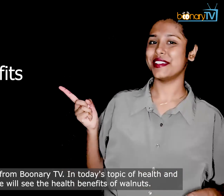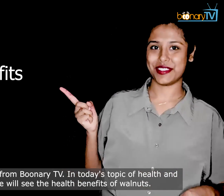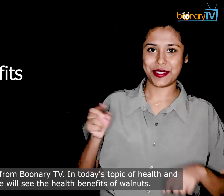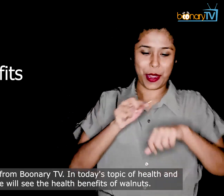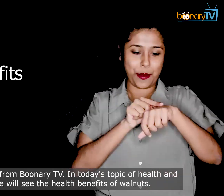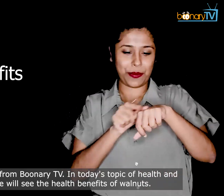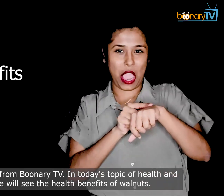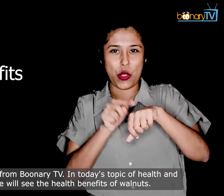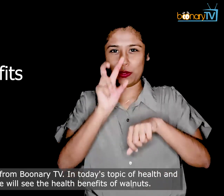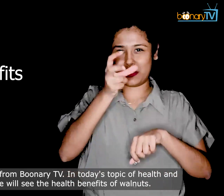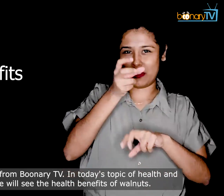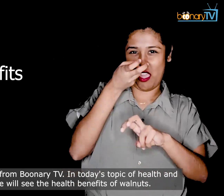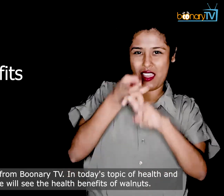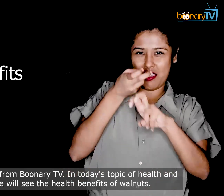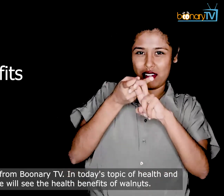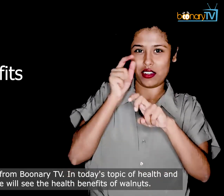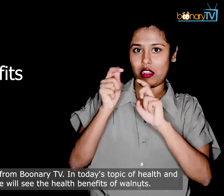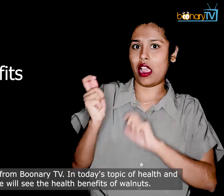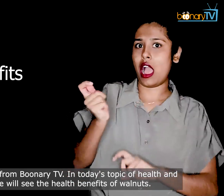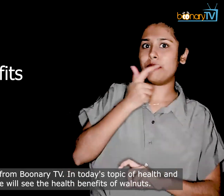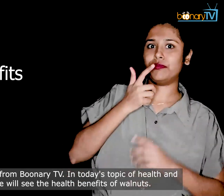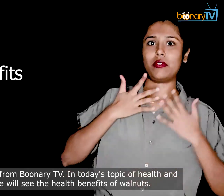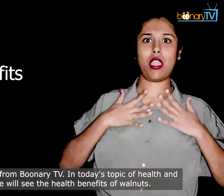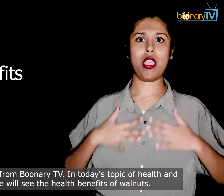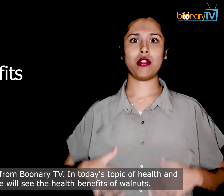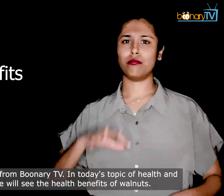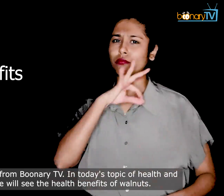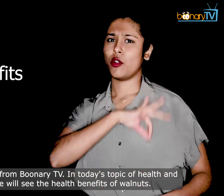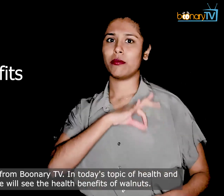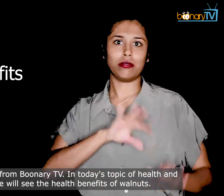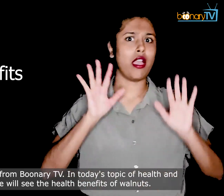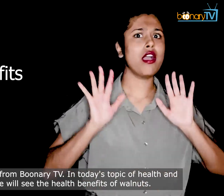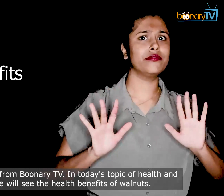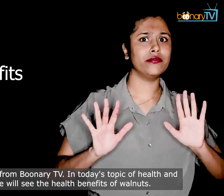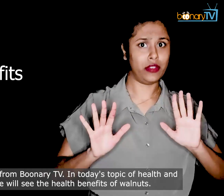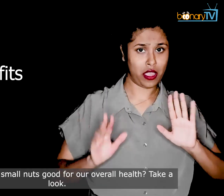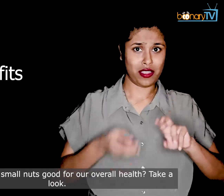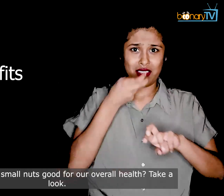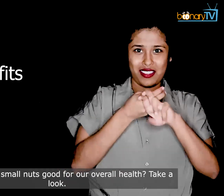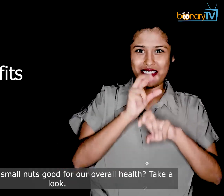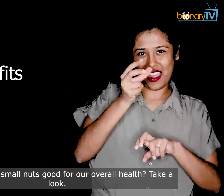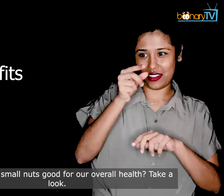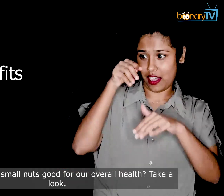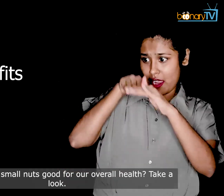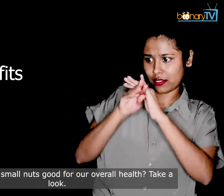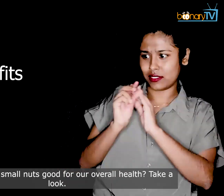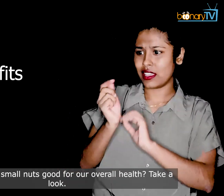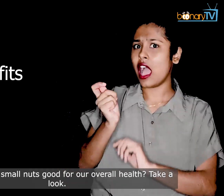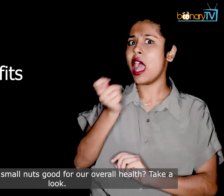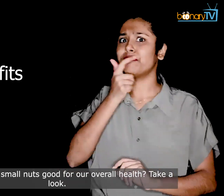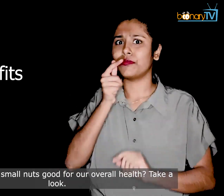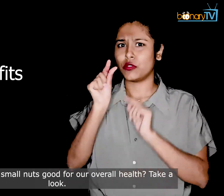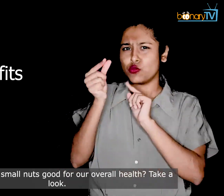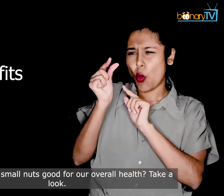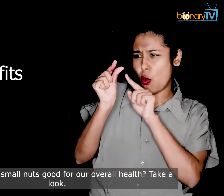see the health benefits of walnuts how are these small nuts good for our